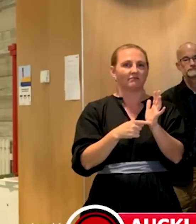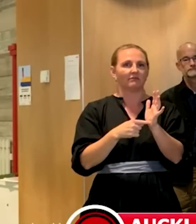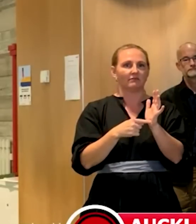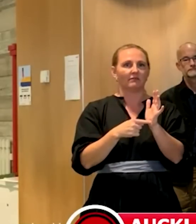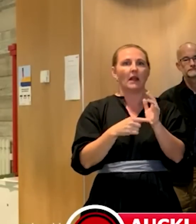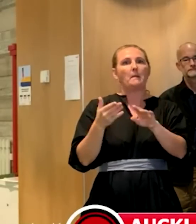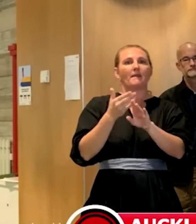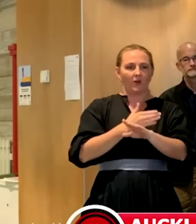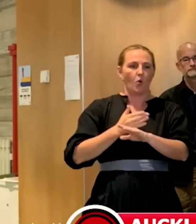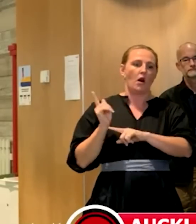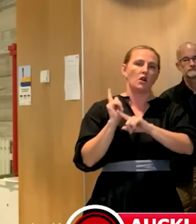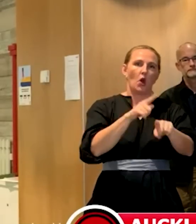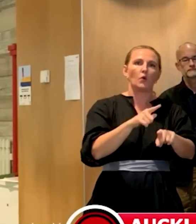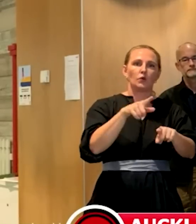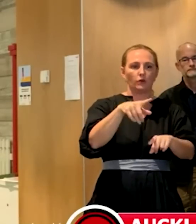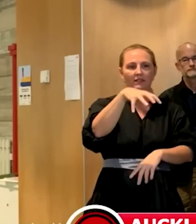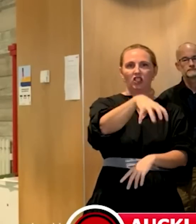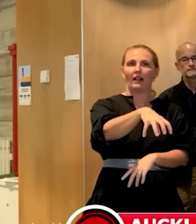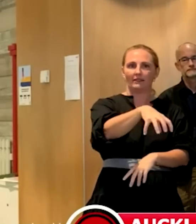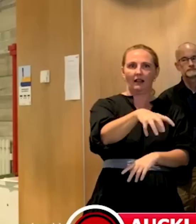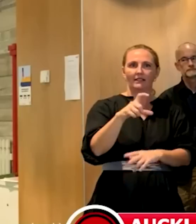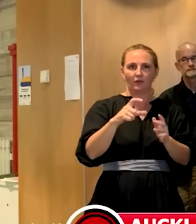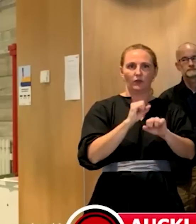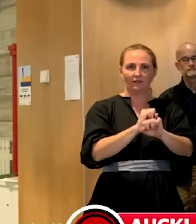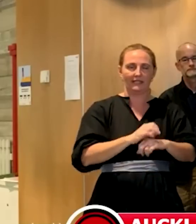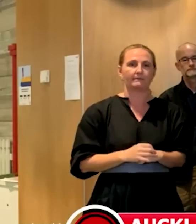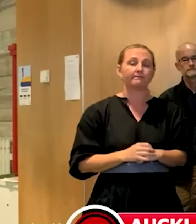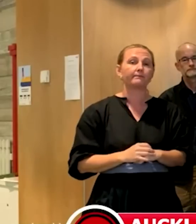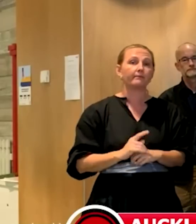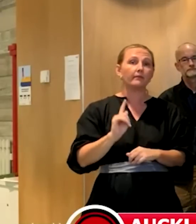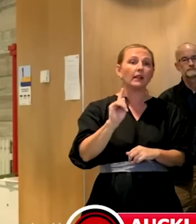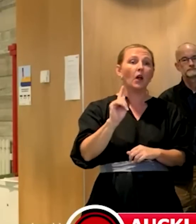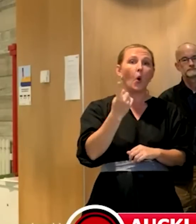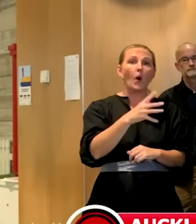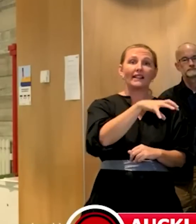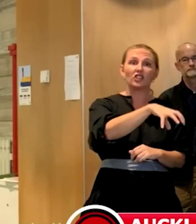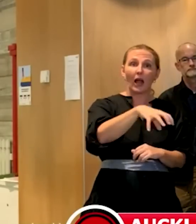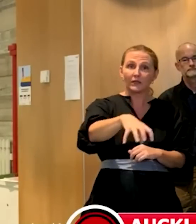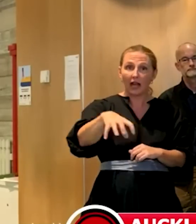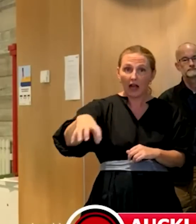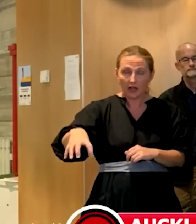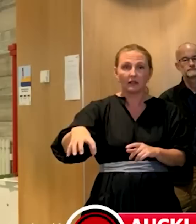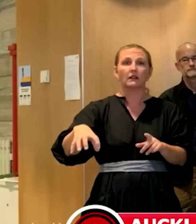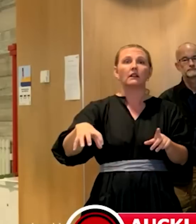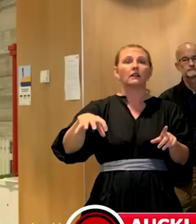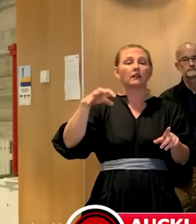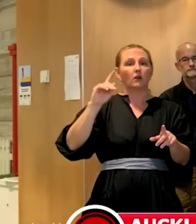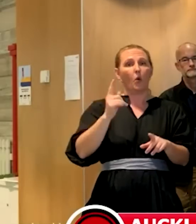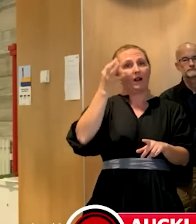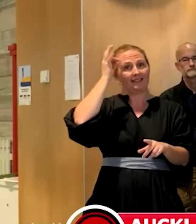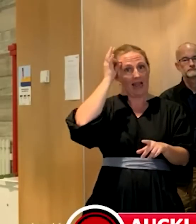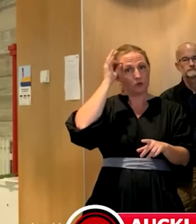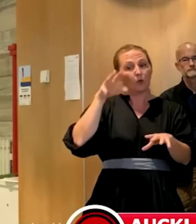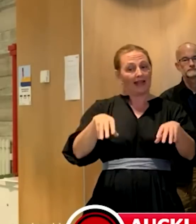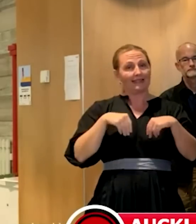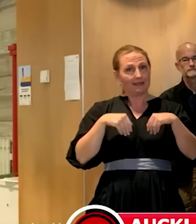before you head to a shelter. Our Auckland shelters, so the Auckland Council-run shelters, are also